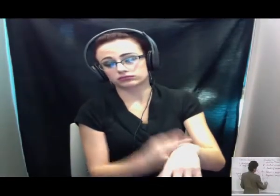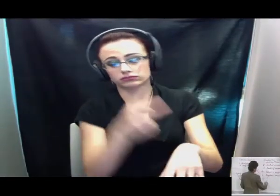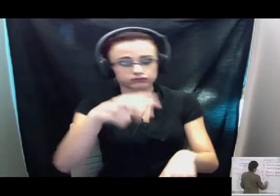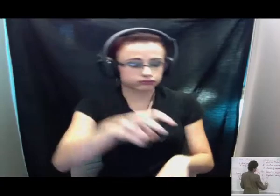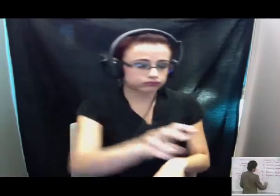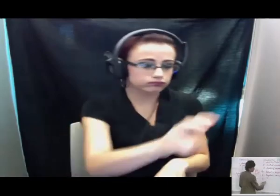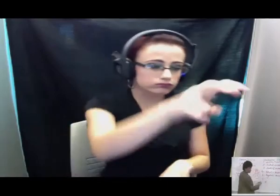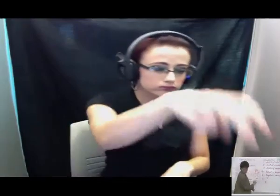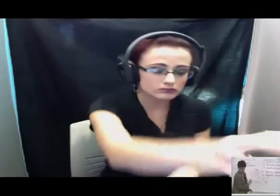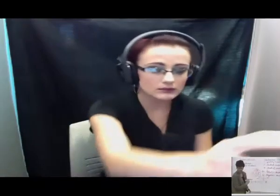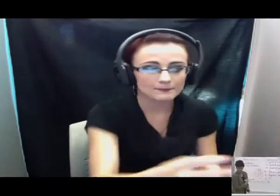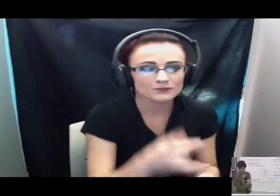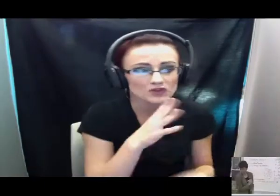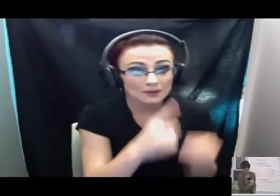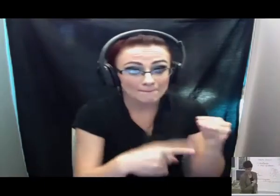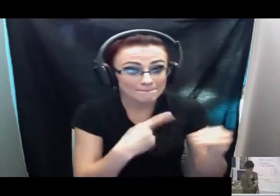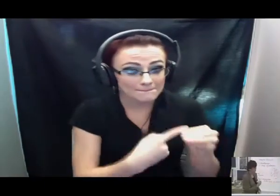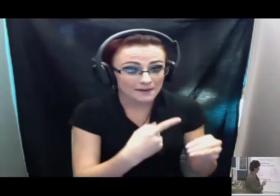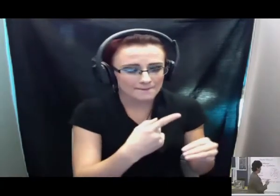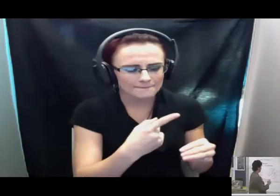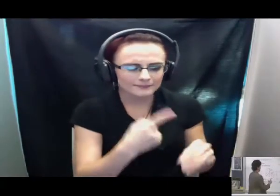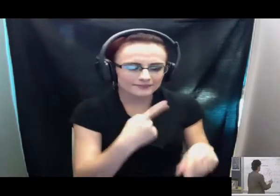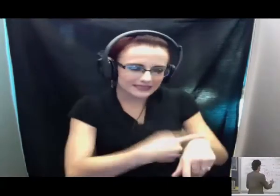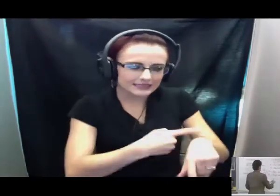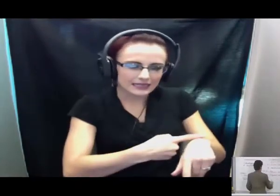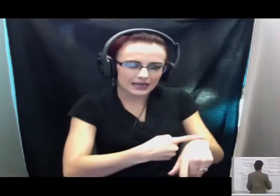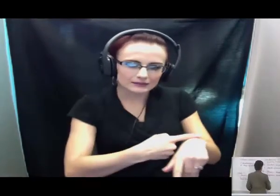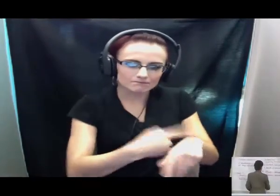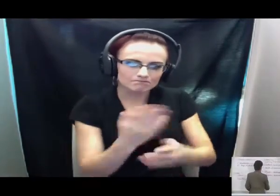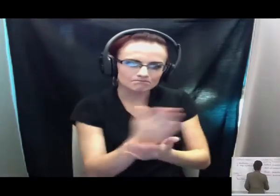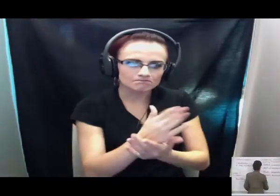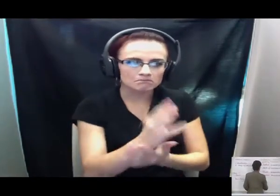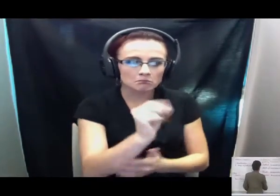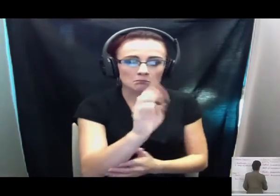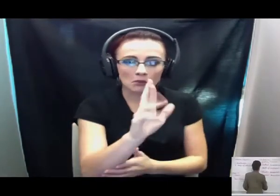1776. No, 75. 76.